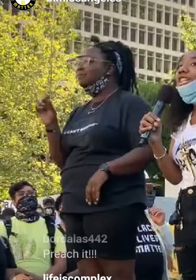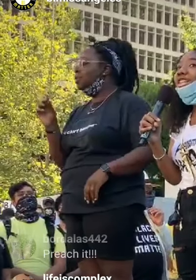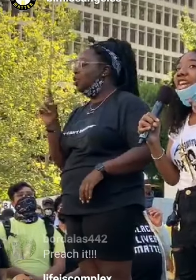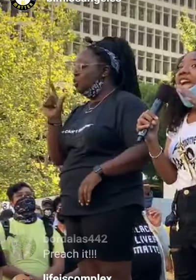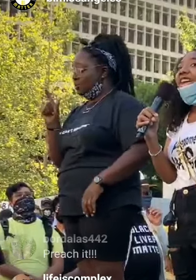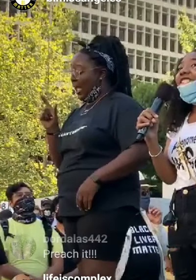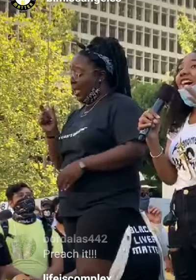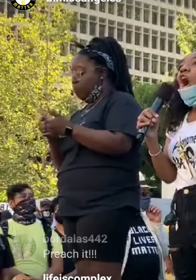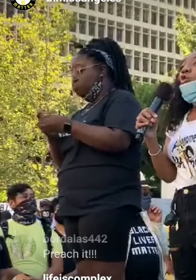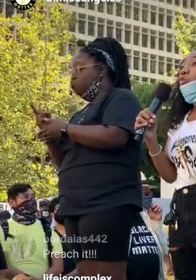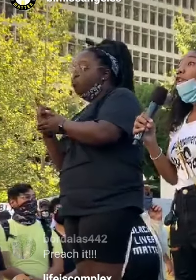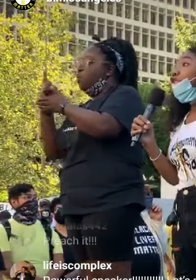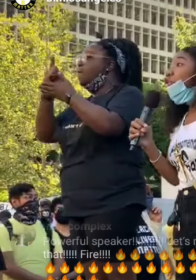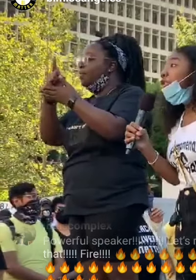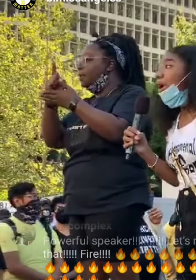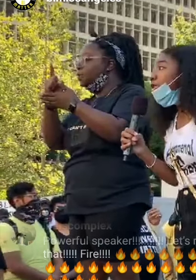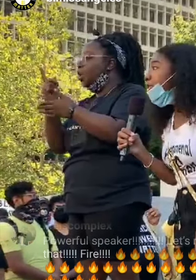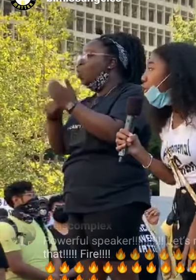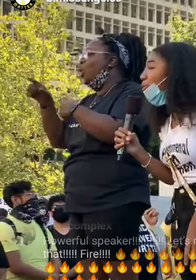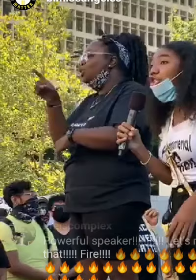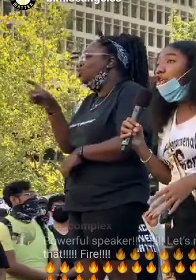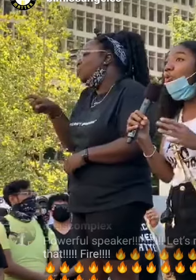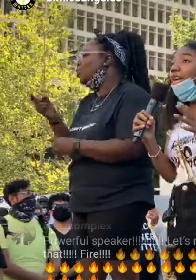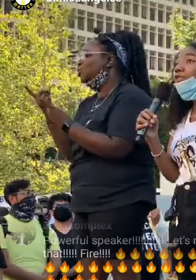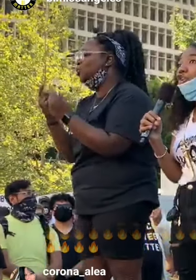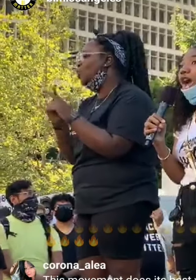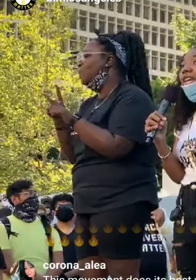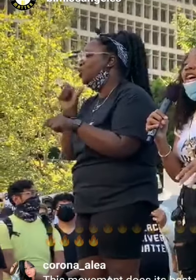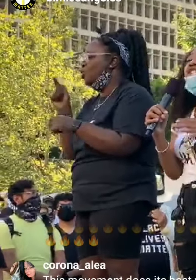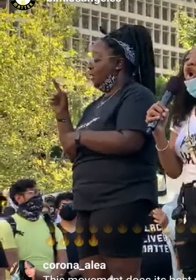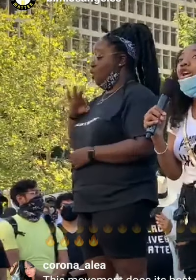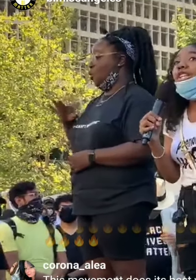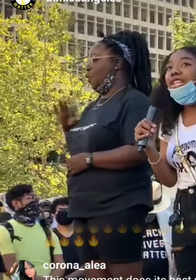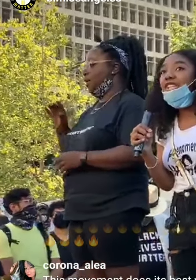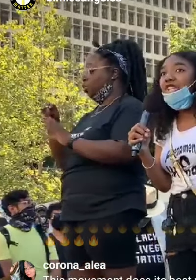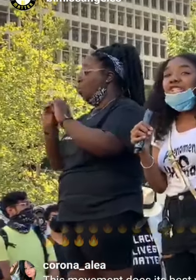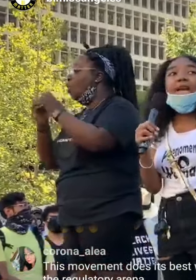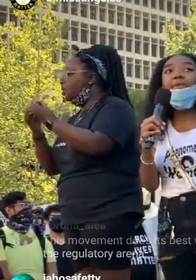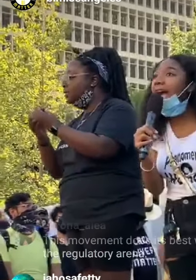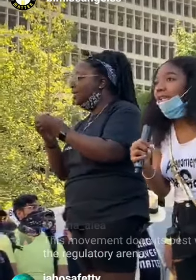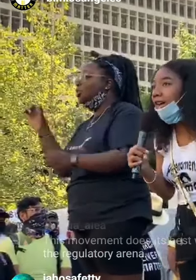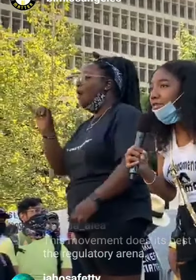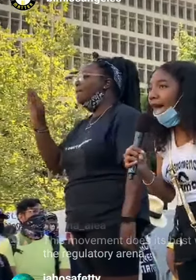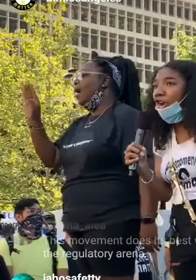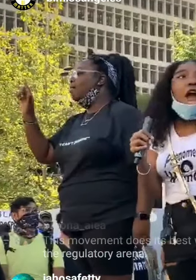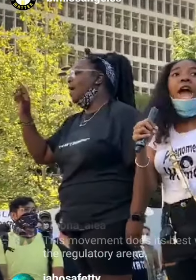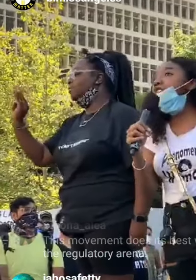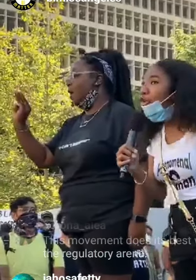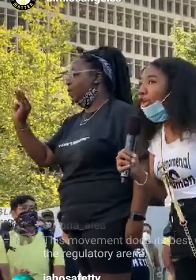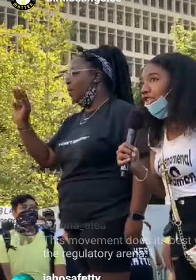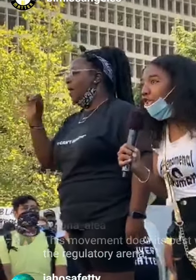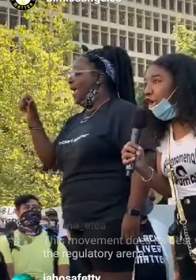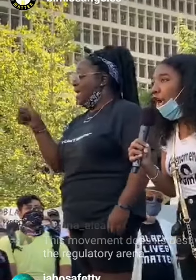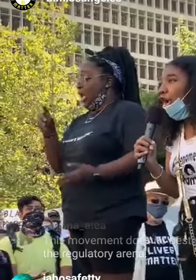much privilege into what you supposedly do, but you don't give the credit to organizations like Black Lives